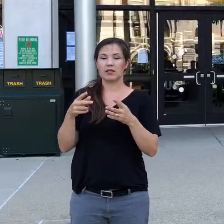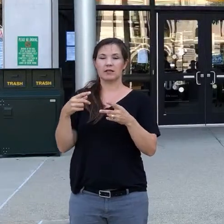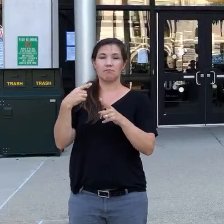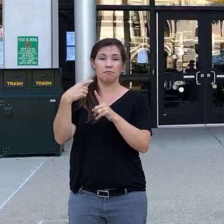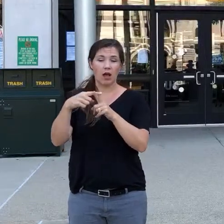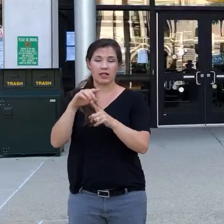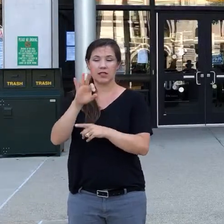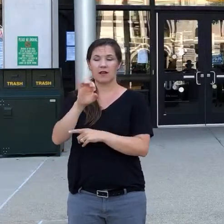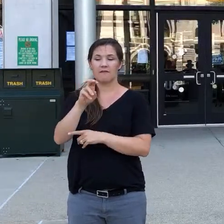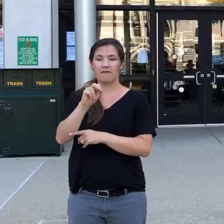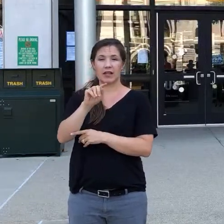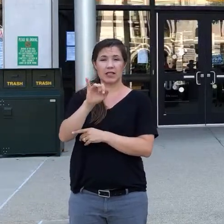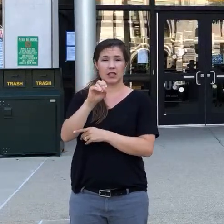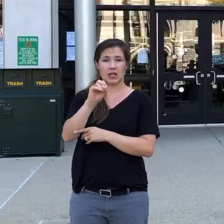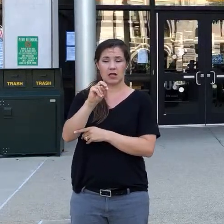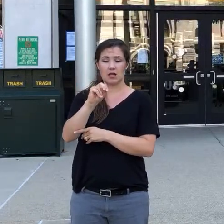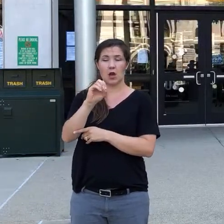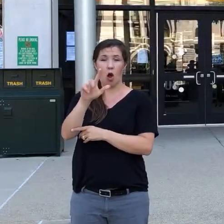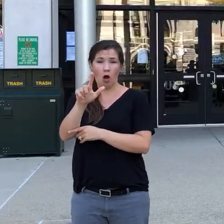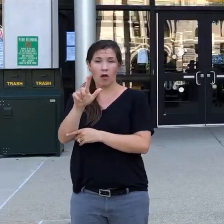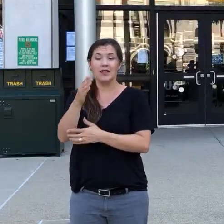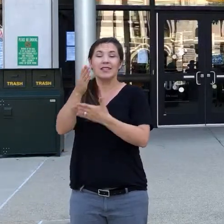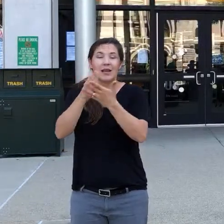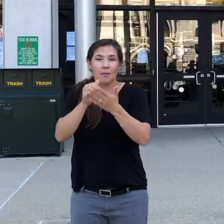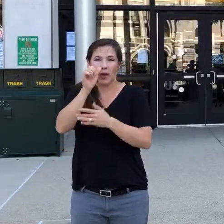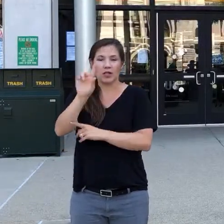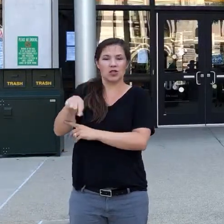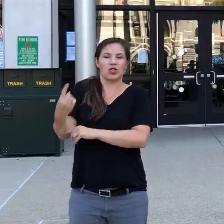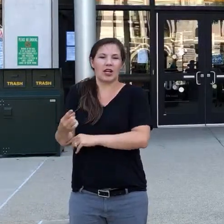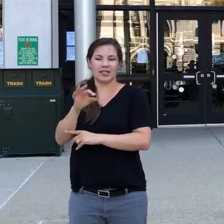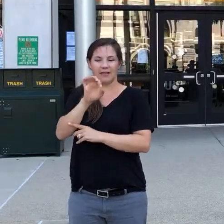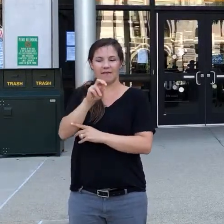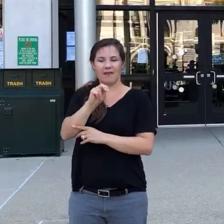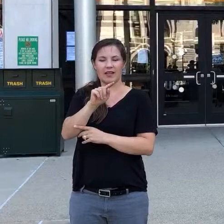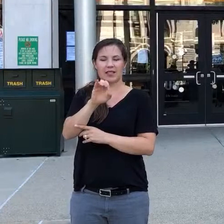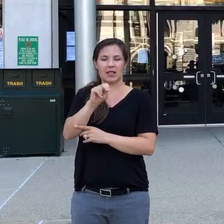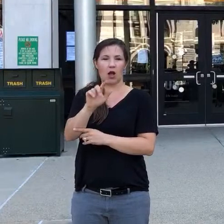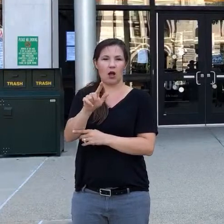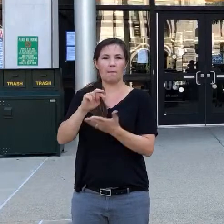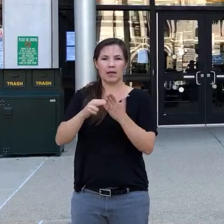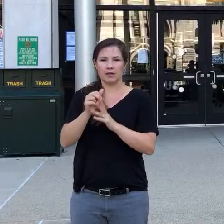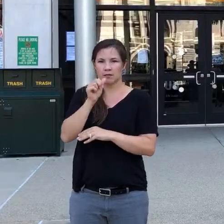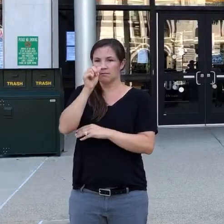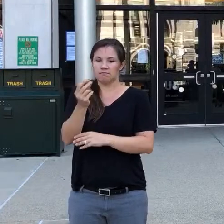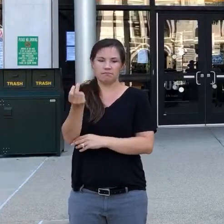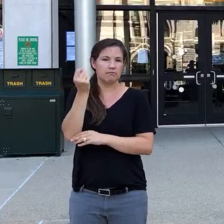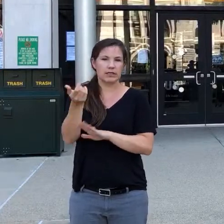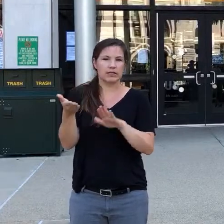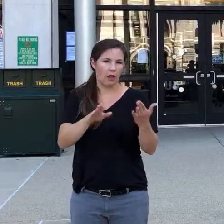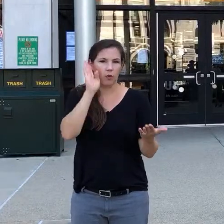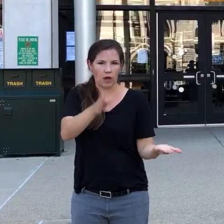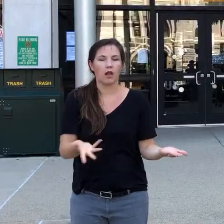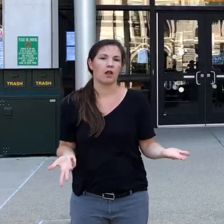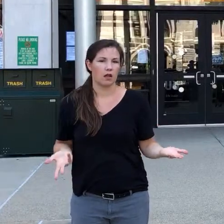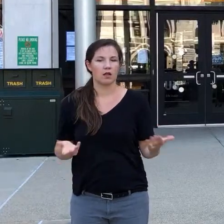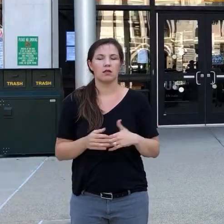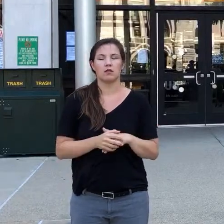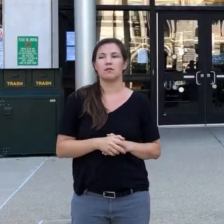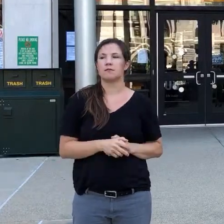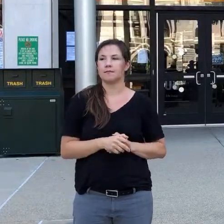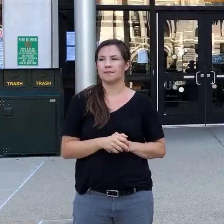some cocaine is all fentanyl. And it's basically instantaneous death for the individual who ingests